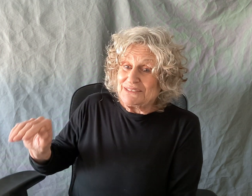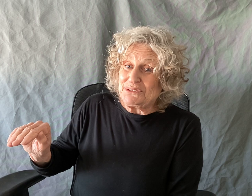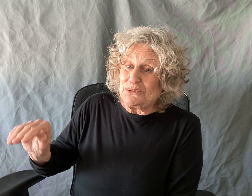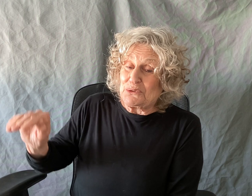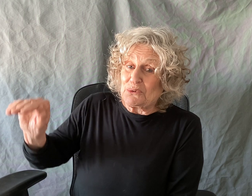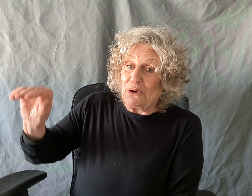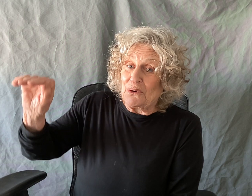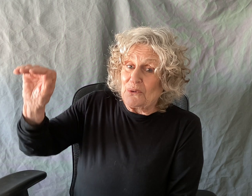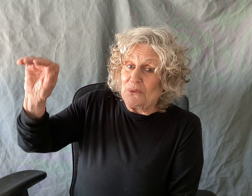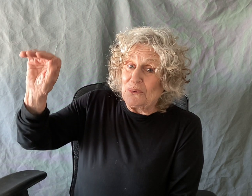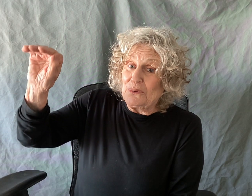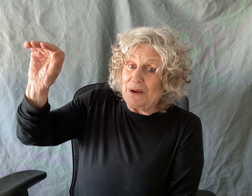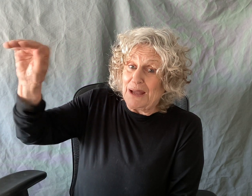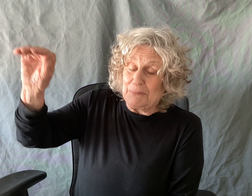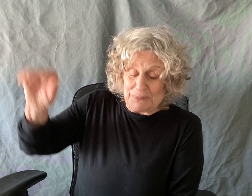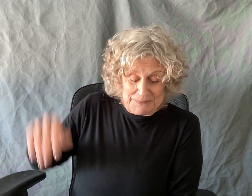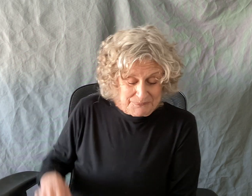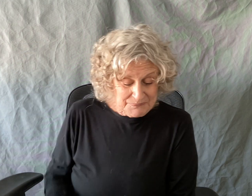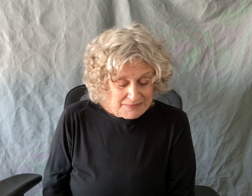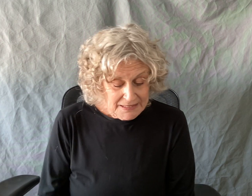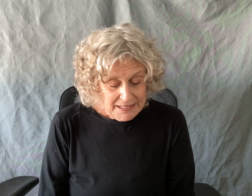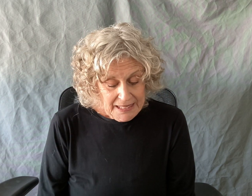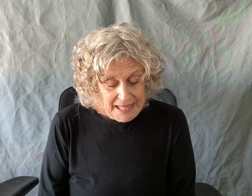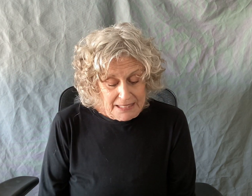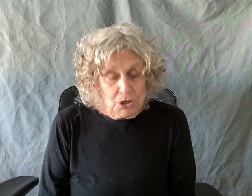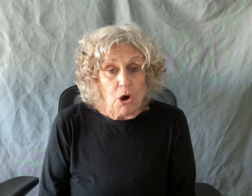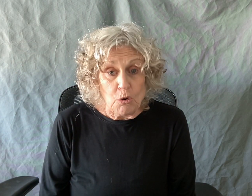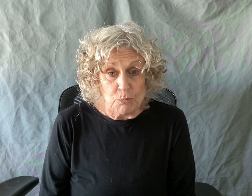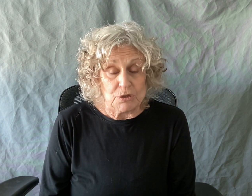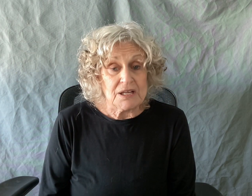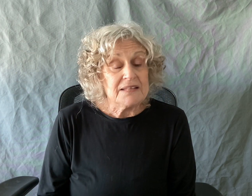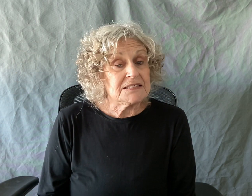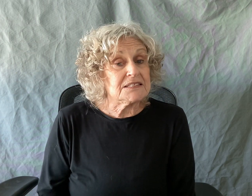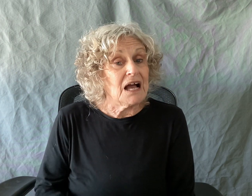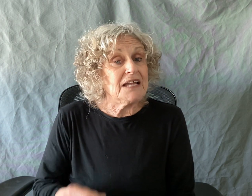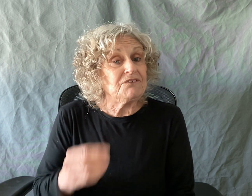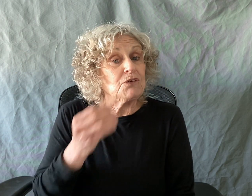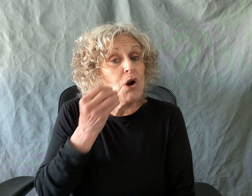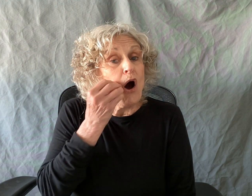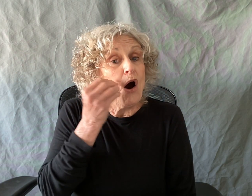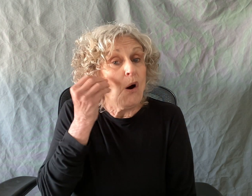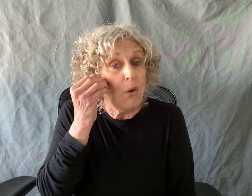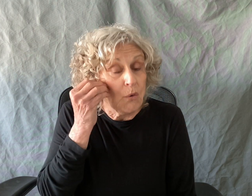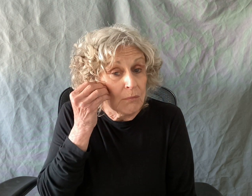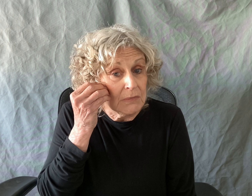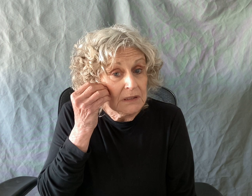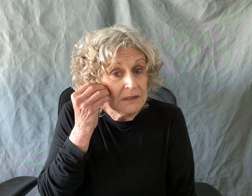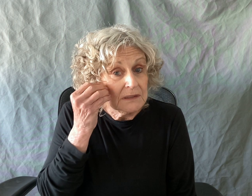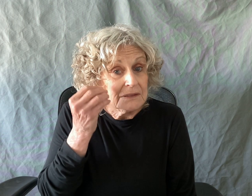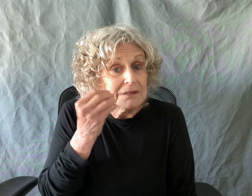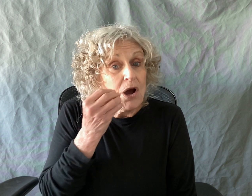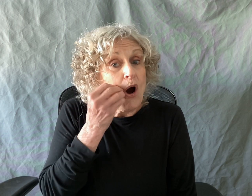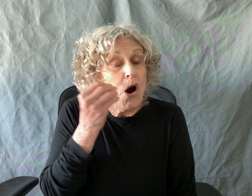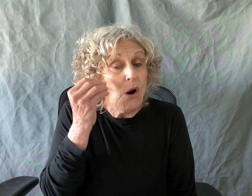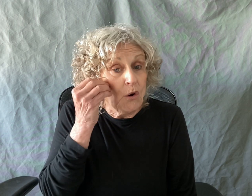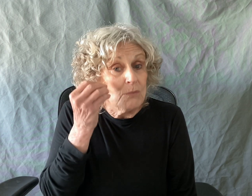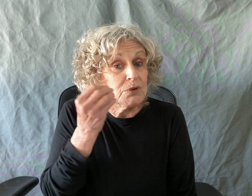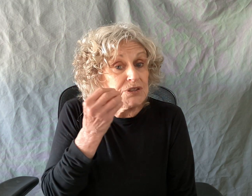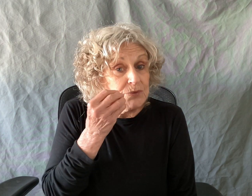To grow up. And homework. The sign for home, home where you